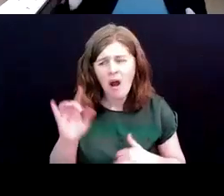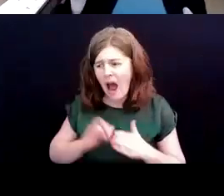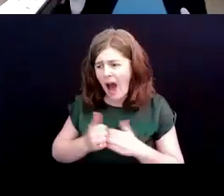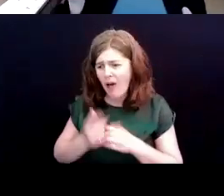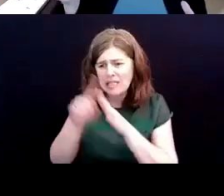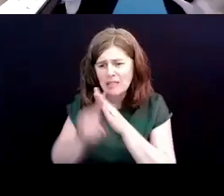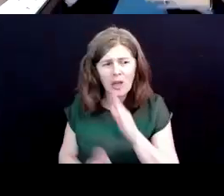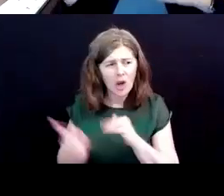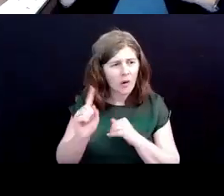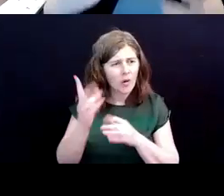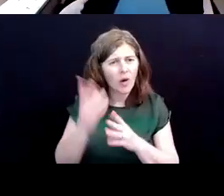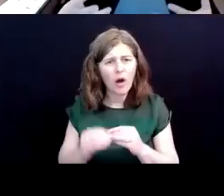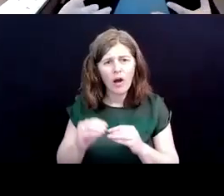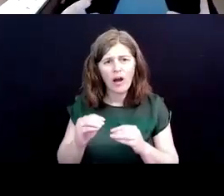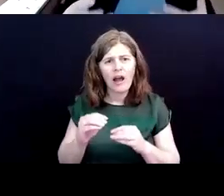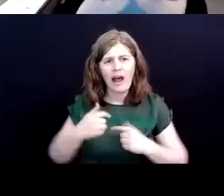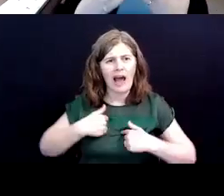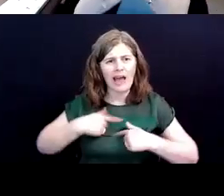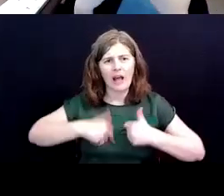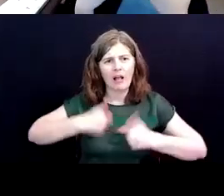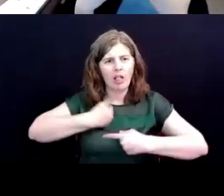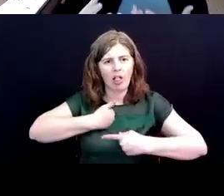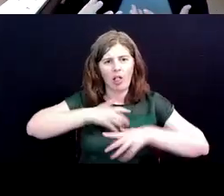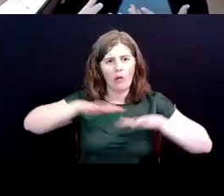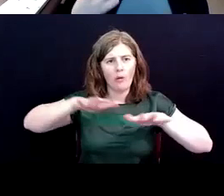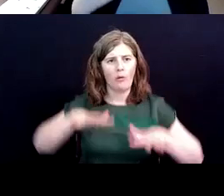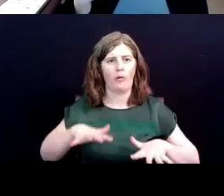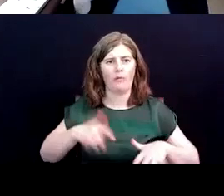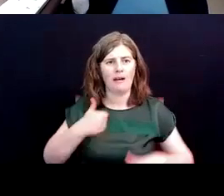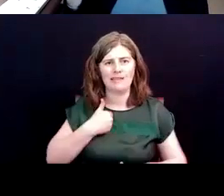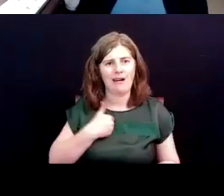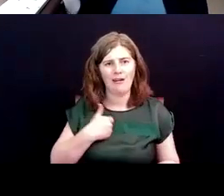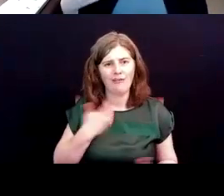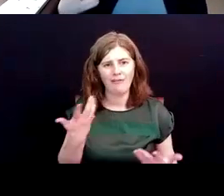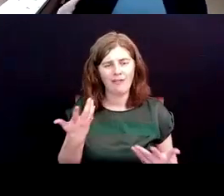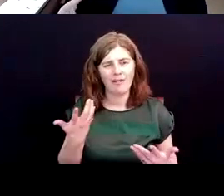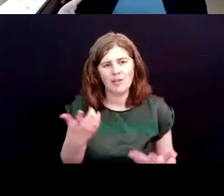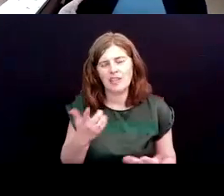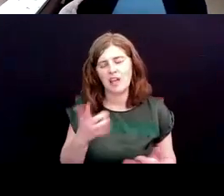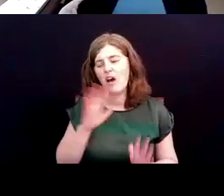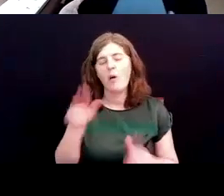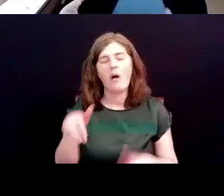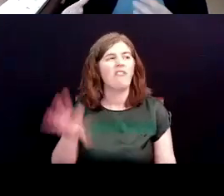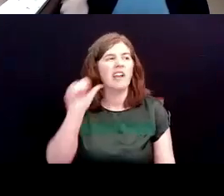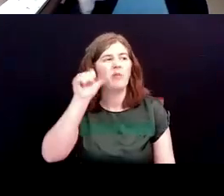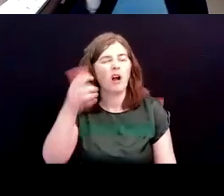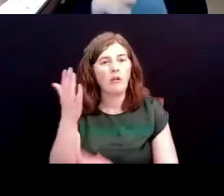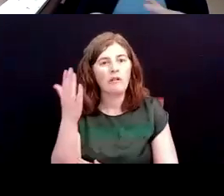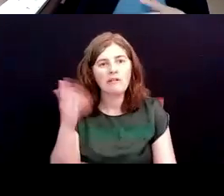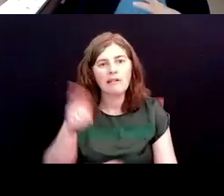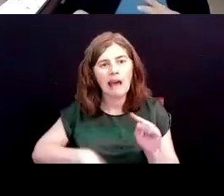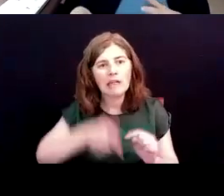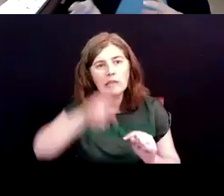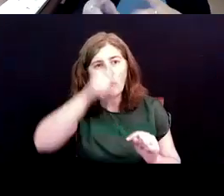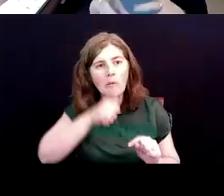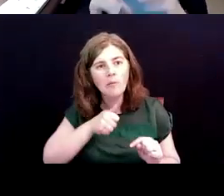did it go? And the self-soothing element is not there to say, oh, well, I'll find it in the morning, right? So a lot of